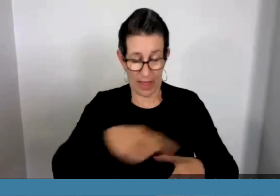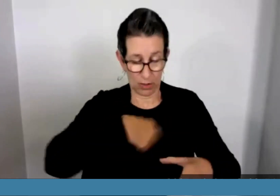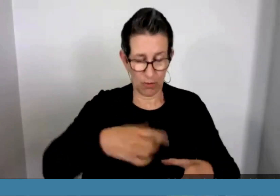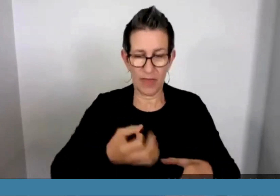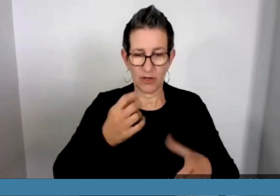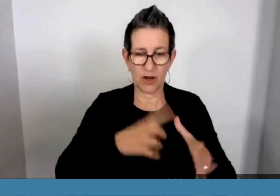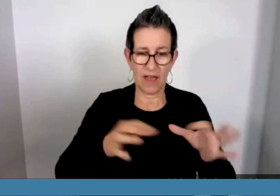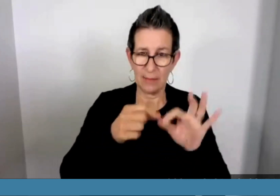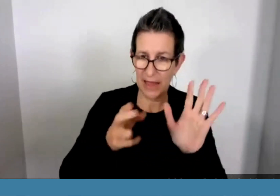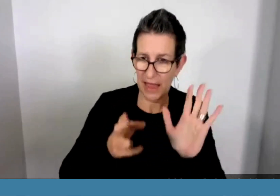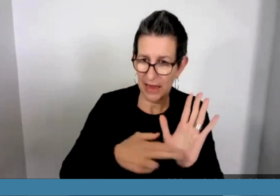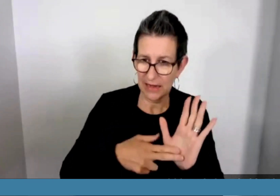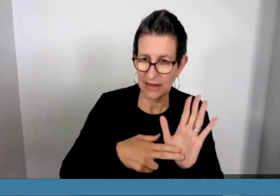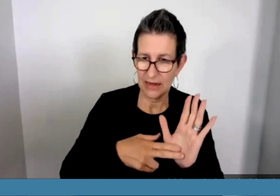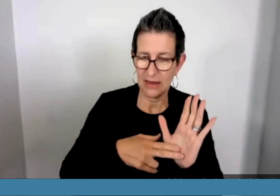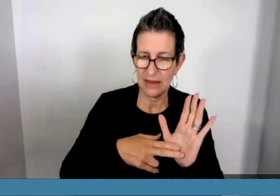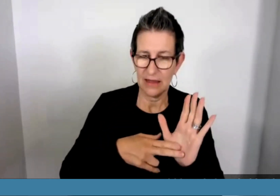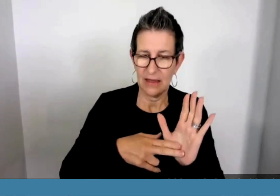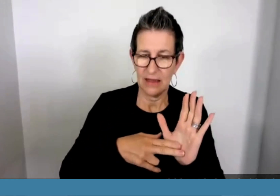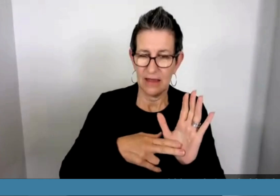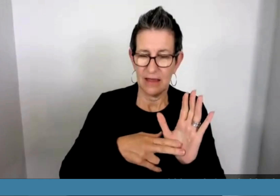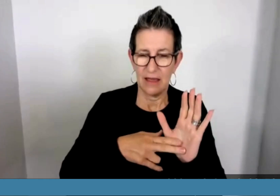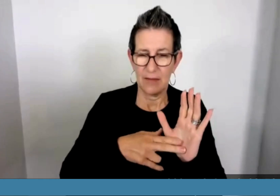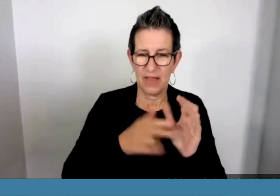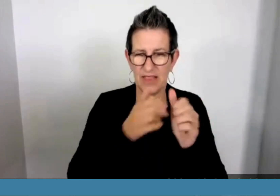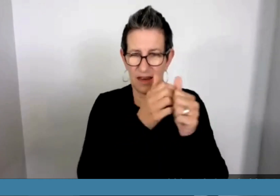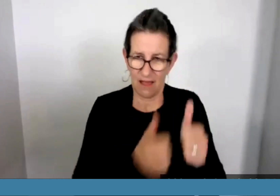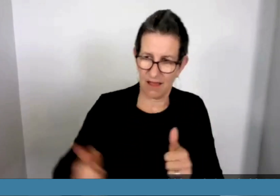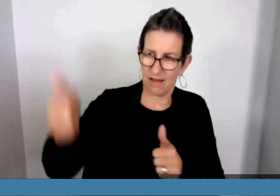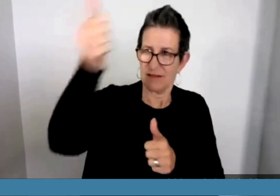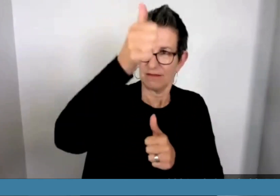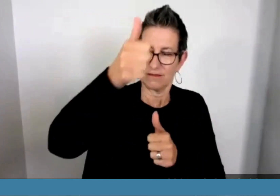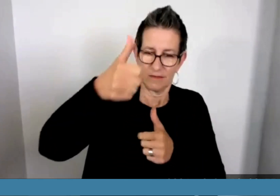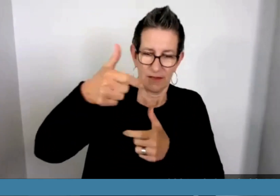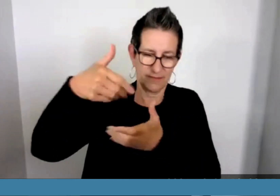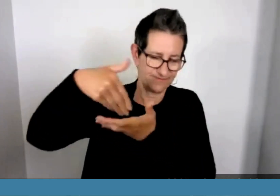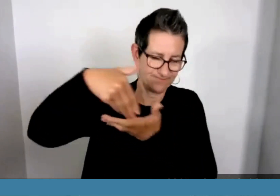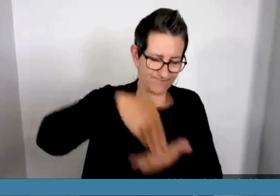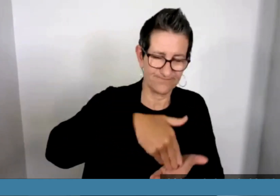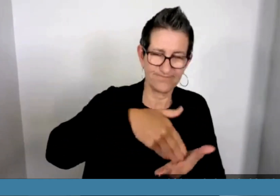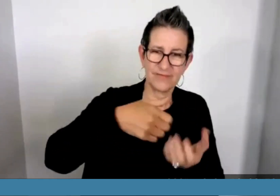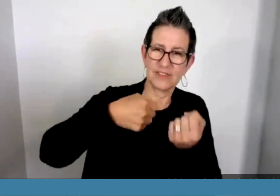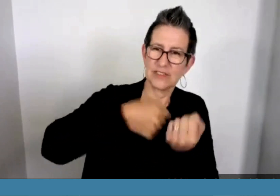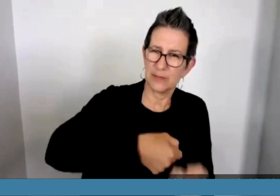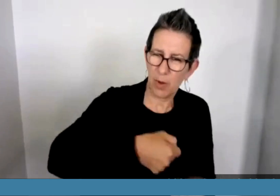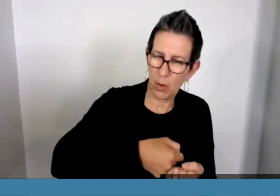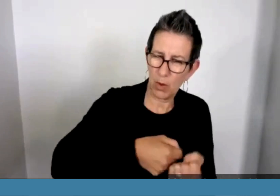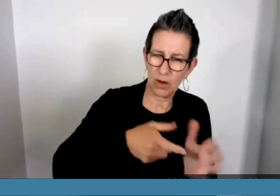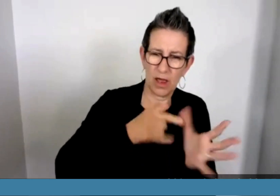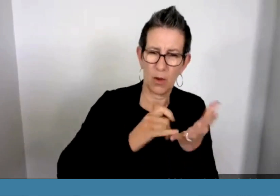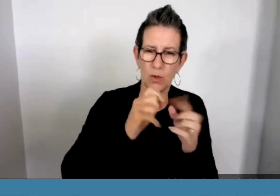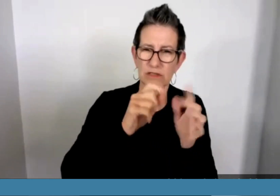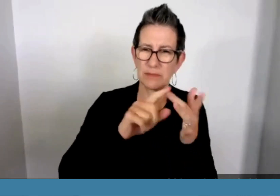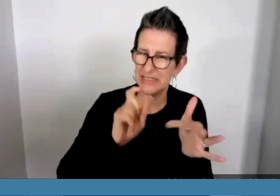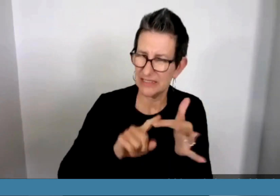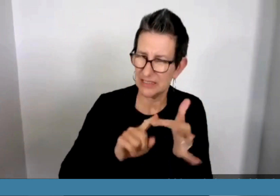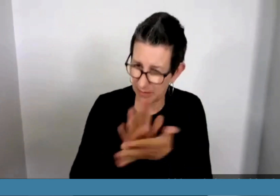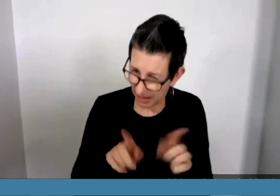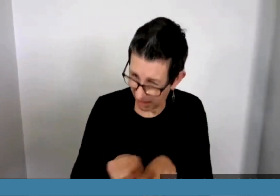another organization. That is a separate thing to possibly what you're asking, Cheryl, and I don't want to assume, but yes, there needs to